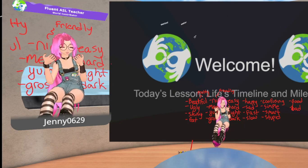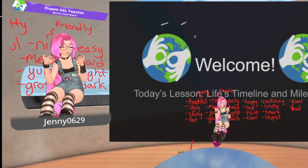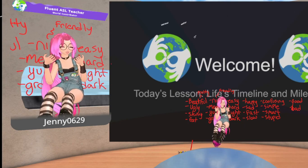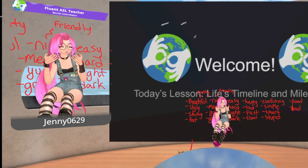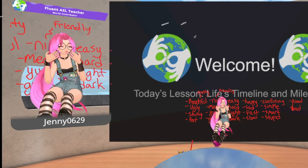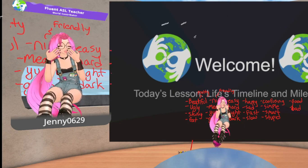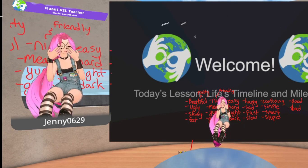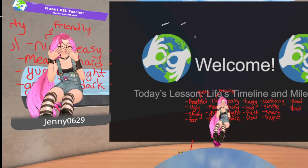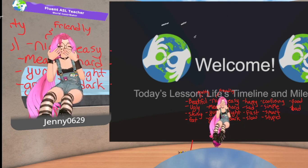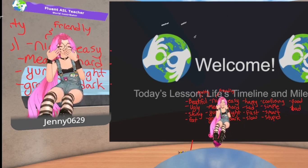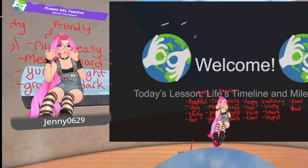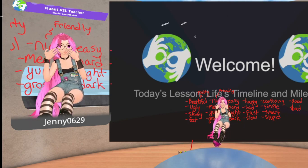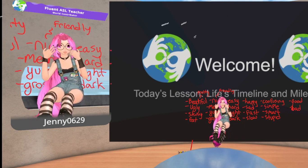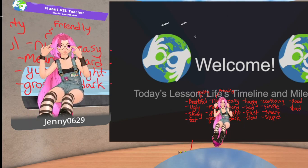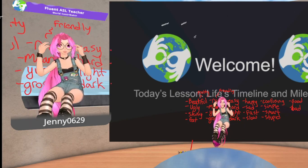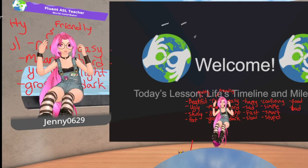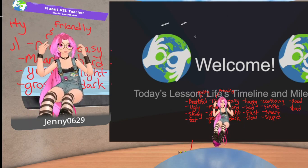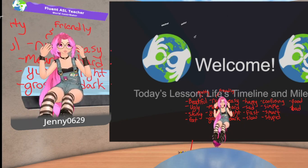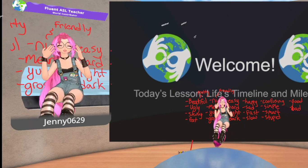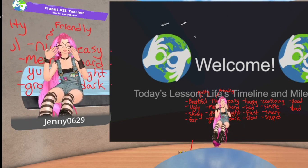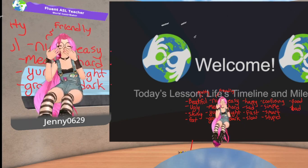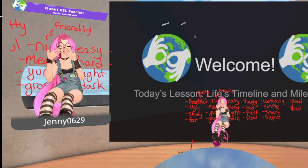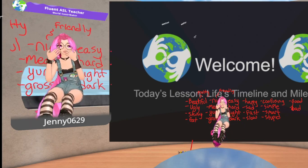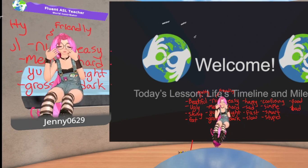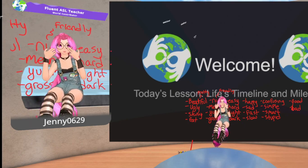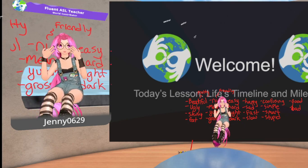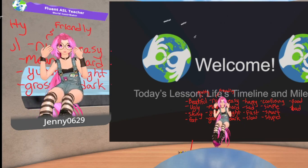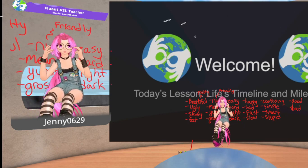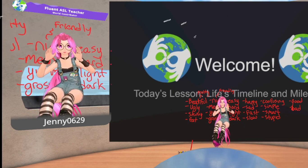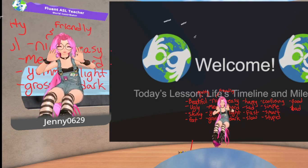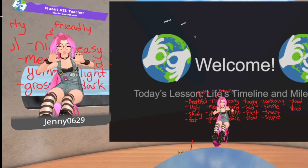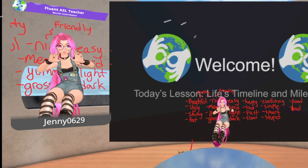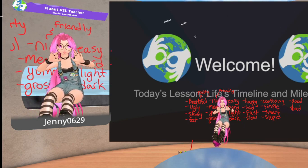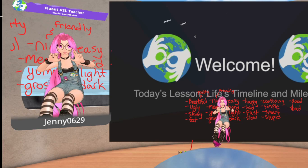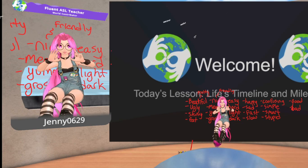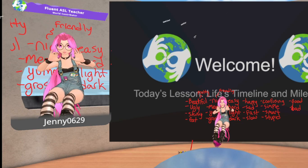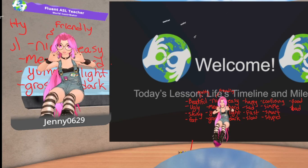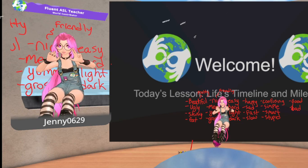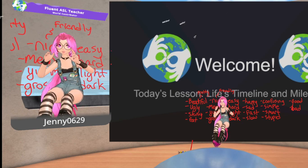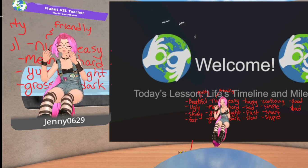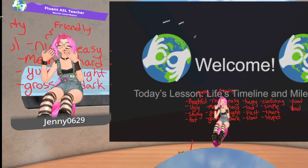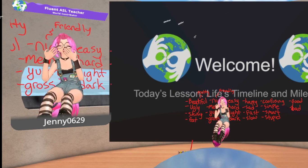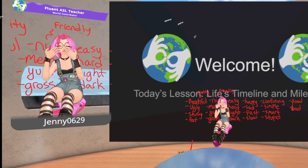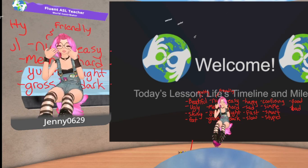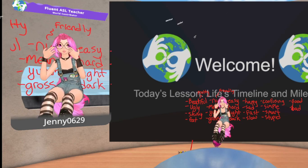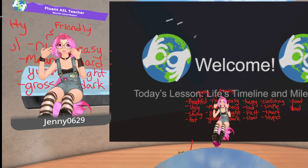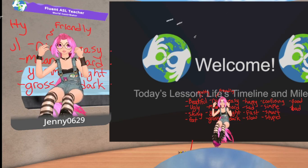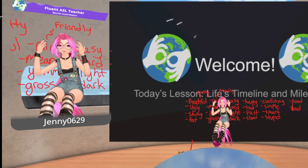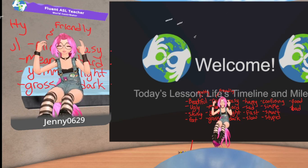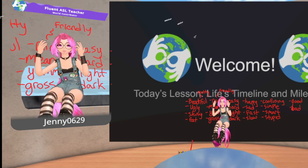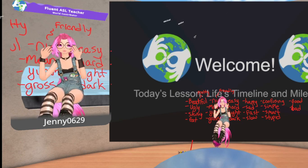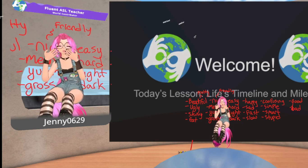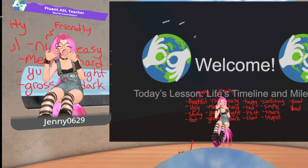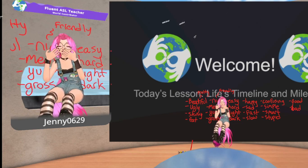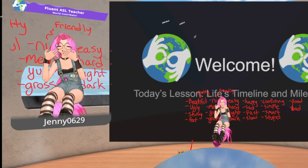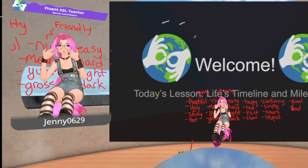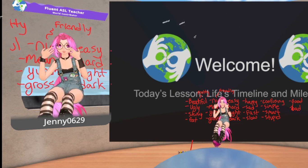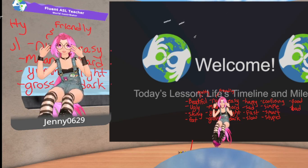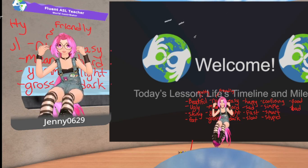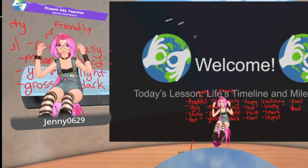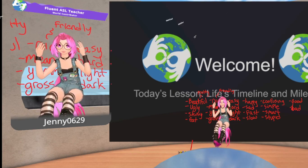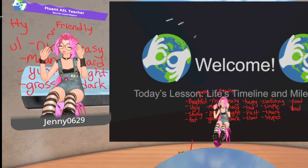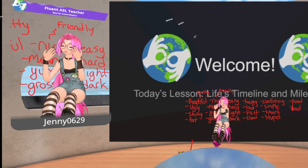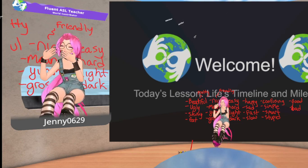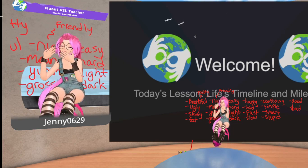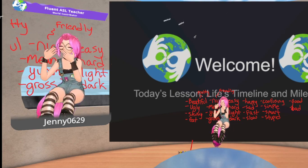and that's gonna look like that. But if you have index, or if you're signing in real life, it's more like a tickle motion with each finger, and you're gonna go